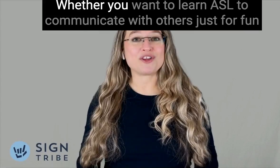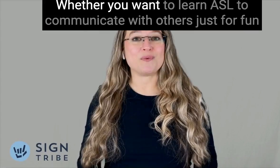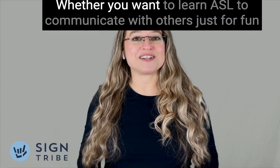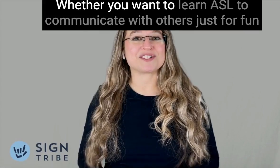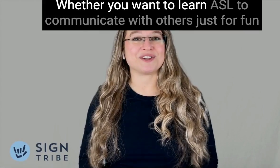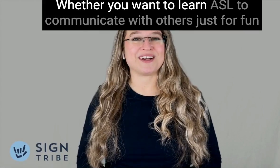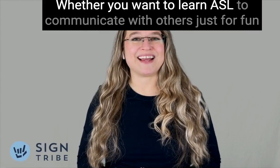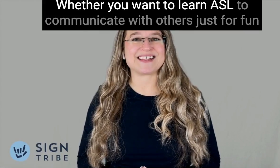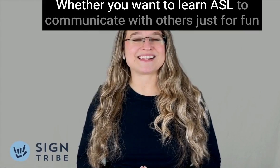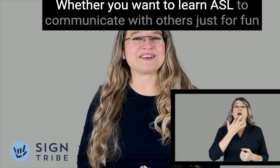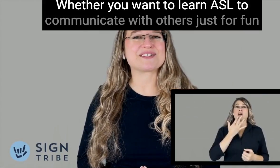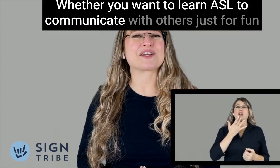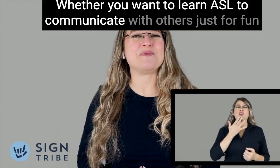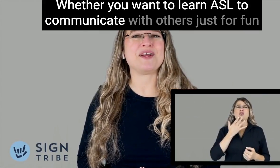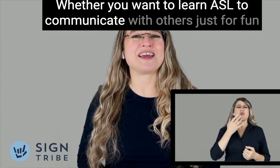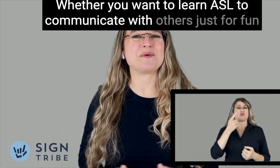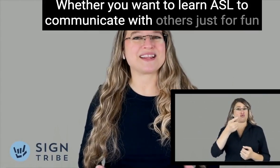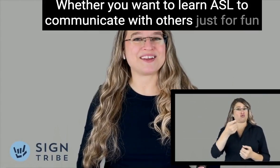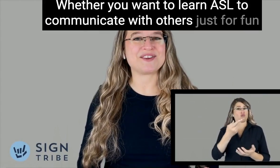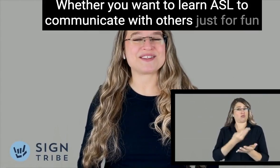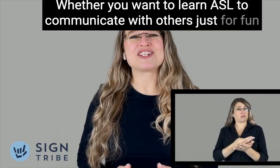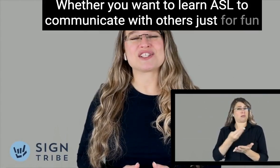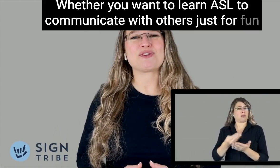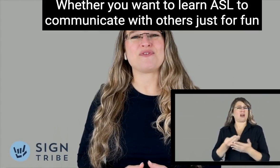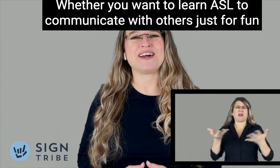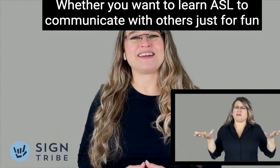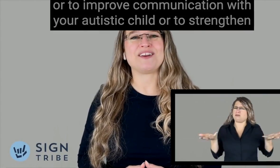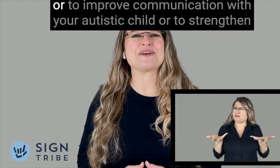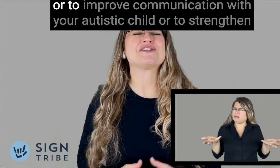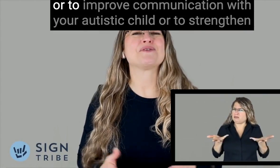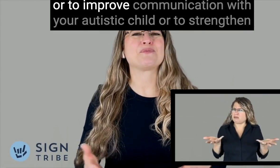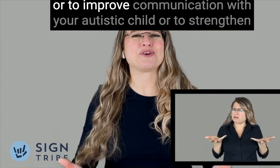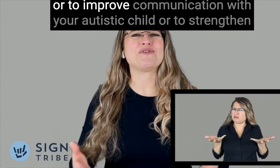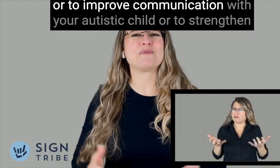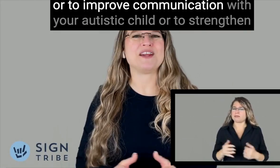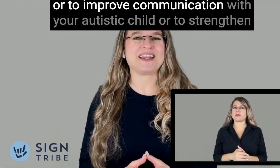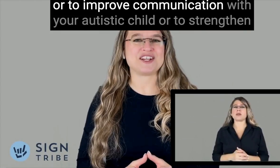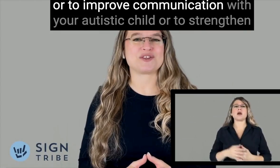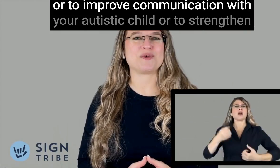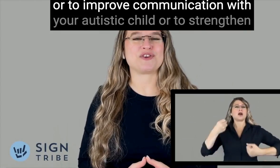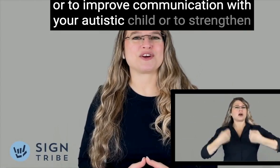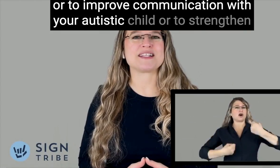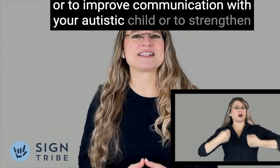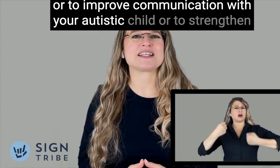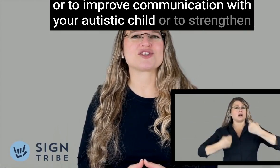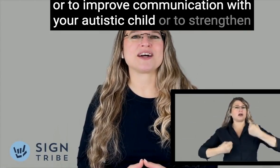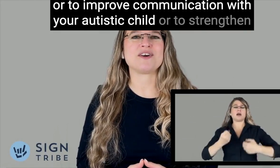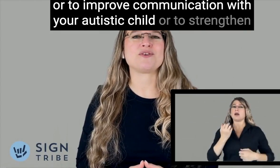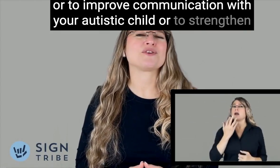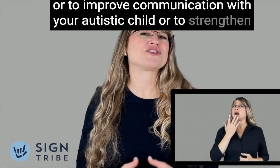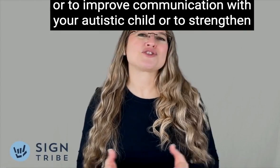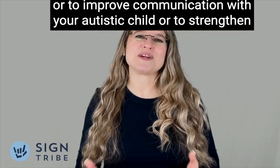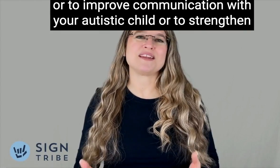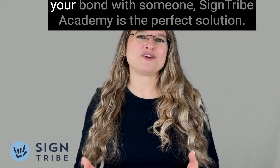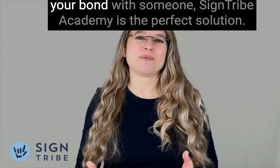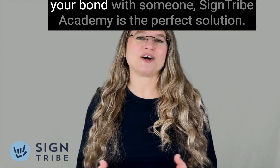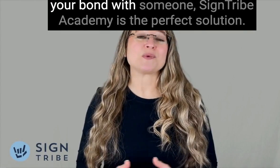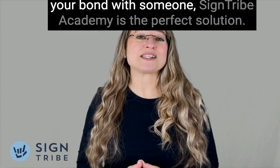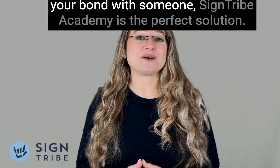want to learn ASL to communicate with others just for fun, or to improve communication with your autistic child, or to strengthen your bond with